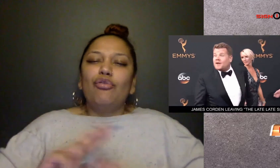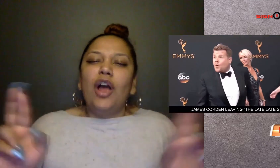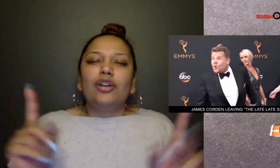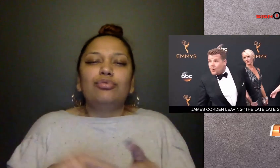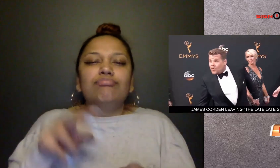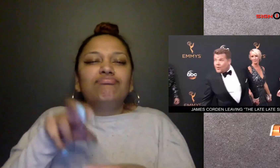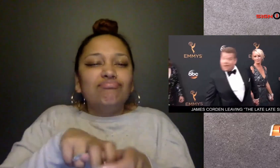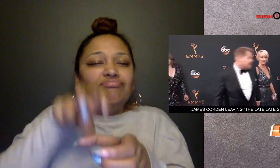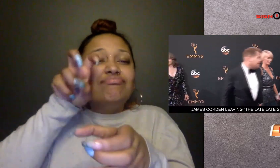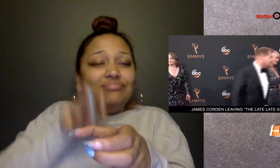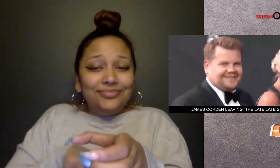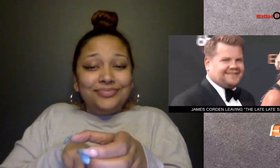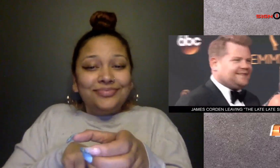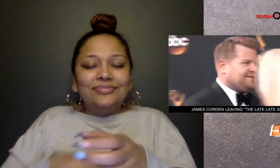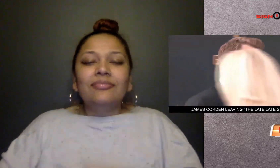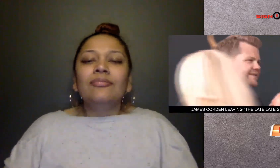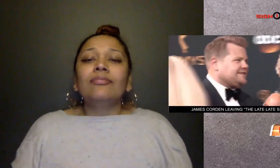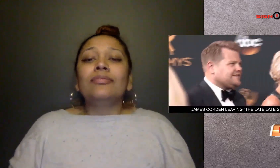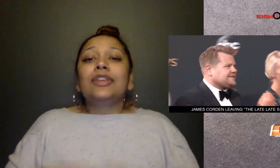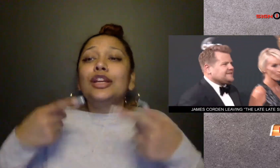he's ready to call it quits